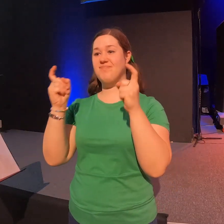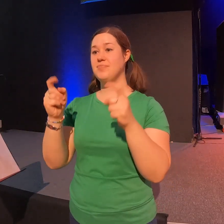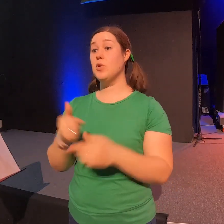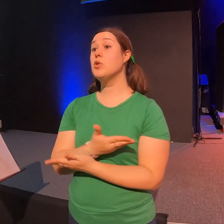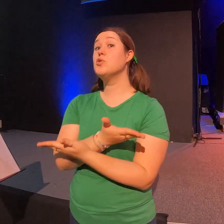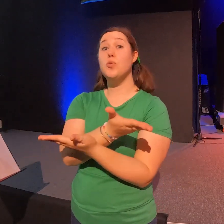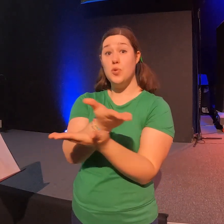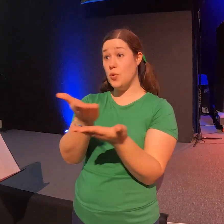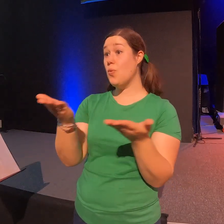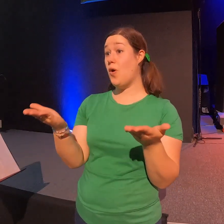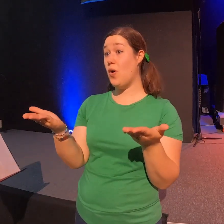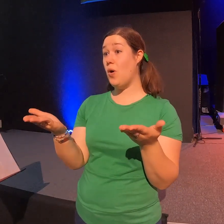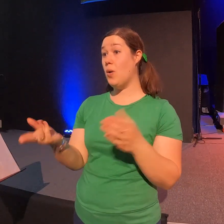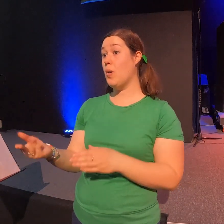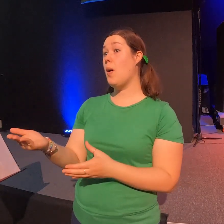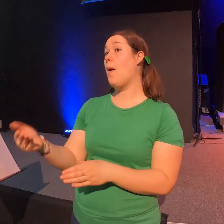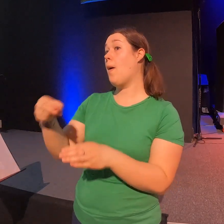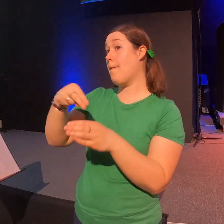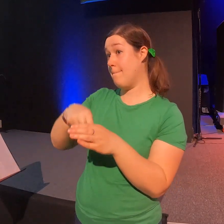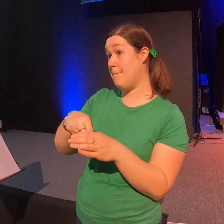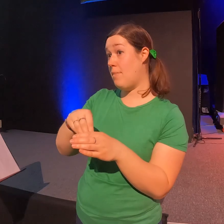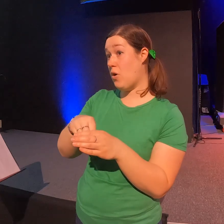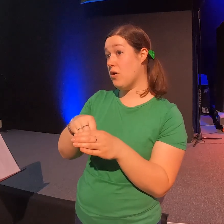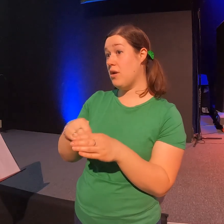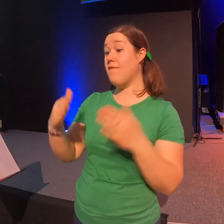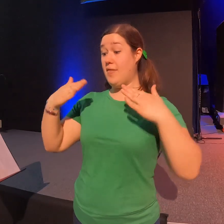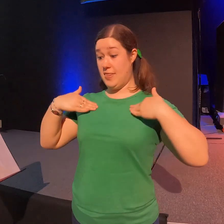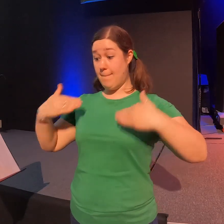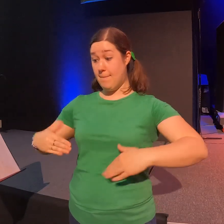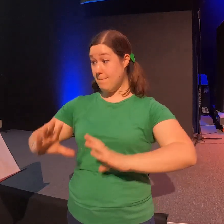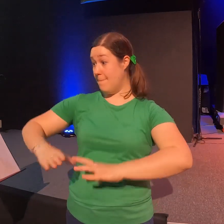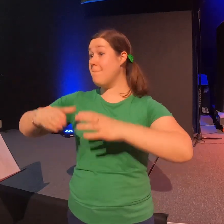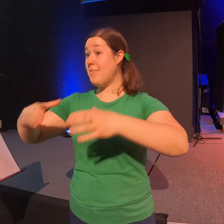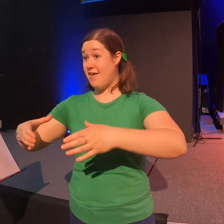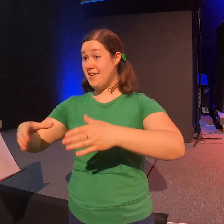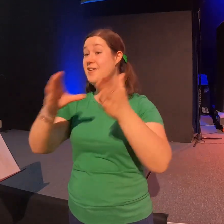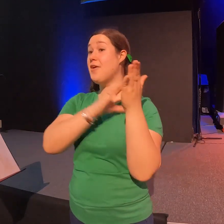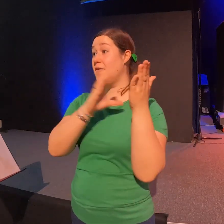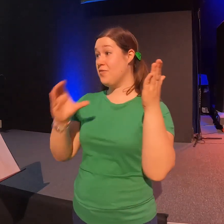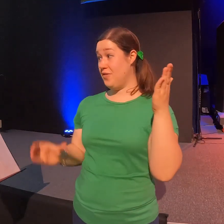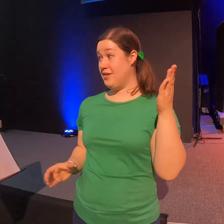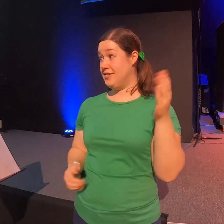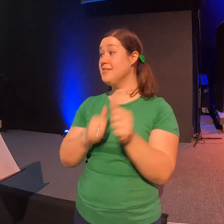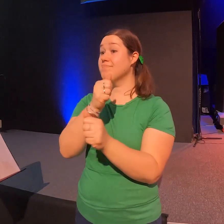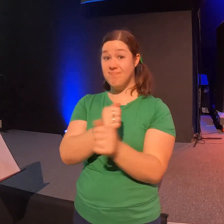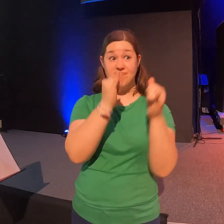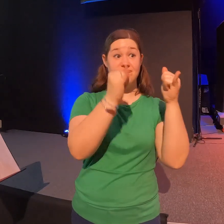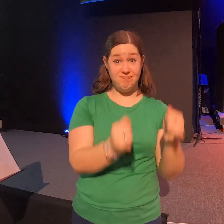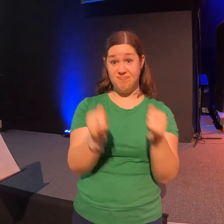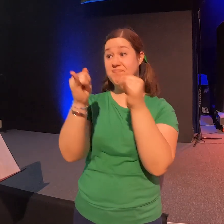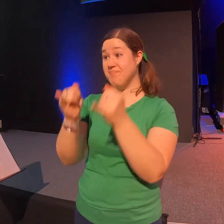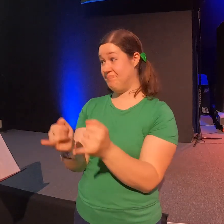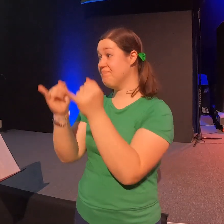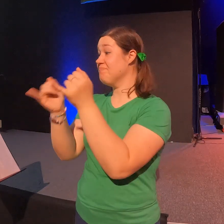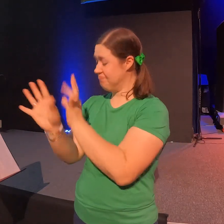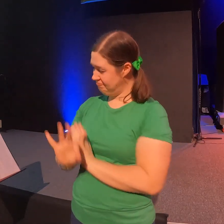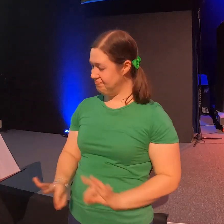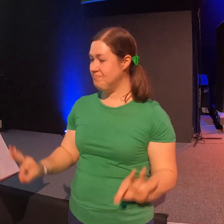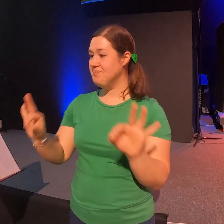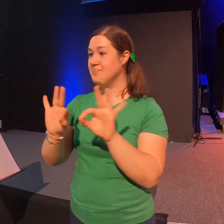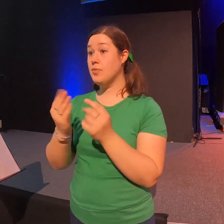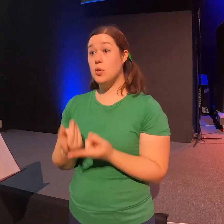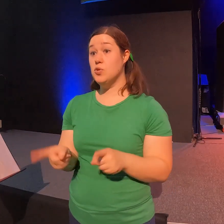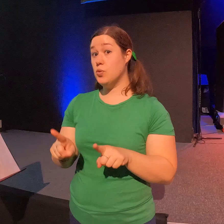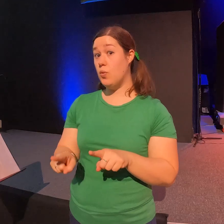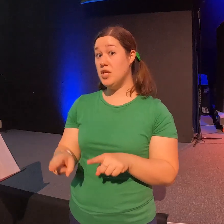it. No one can make it clear. There is no such thing as an isolated Christian. Once you decide to follow Jesus